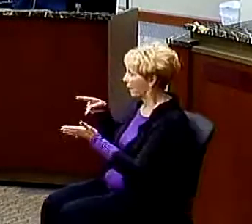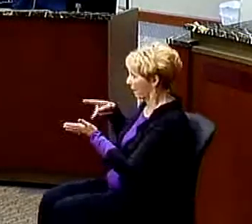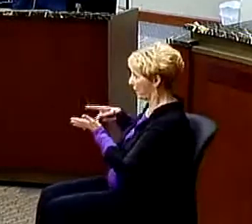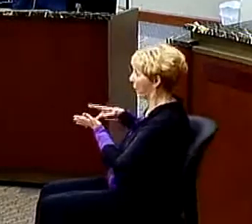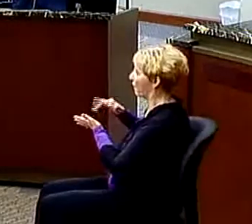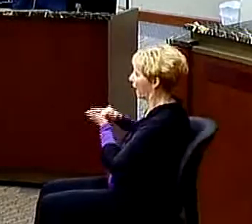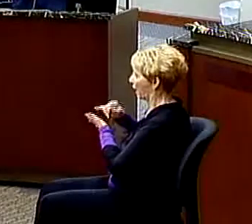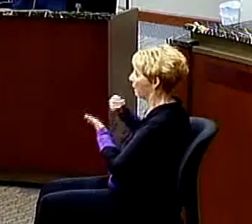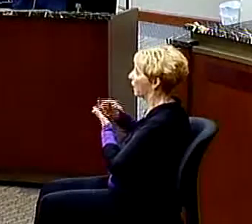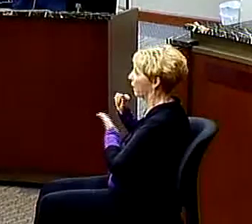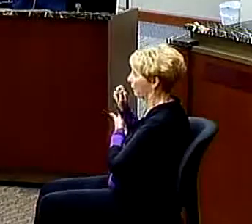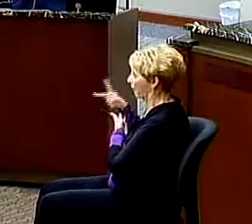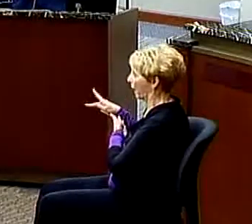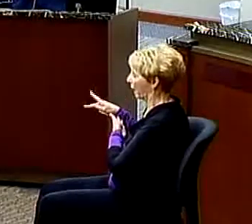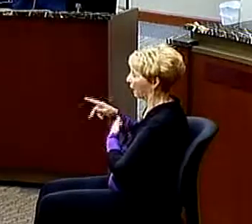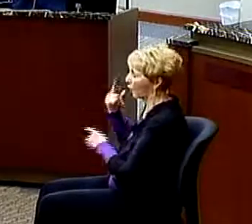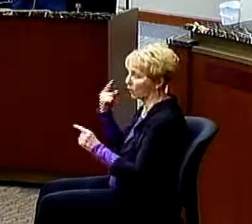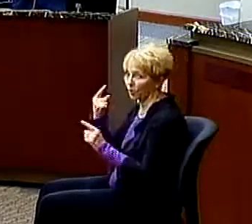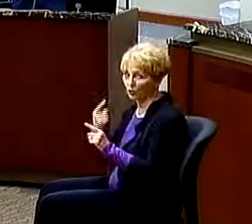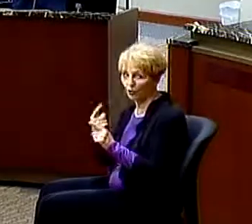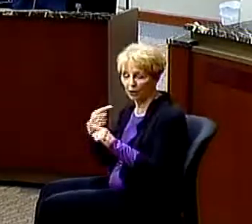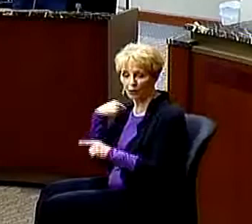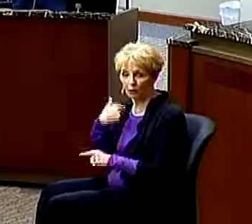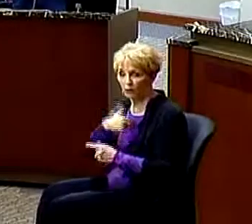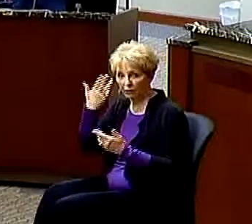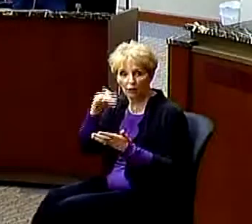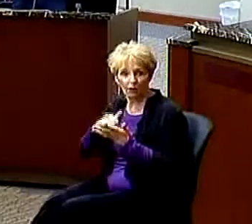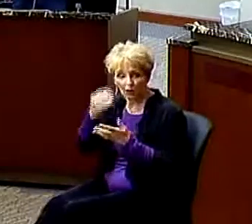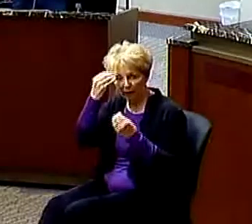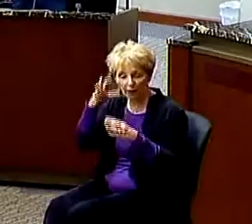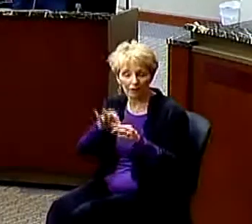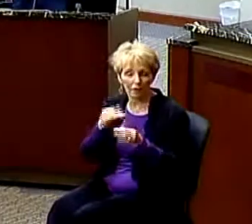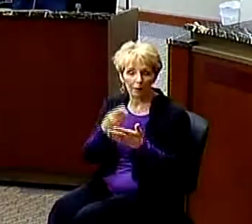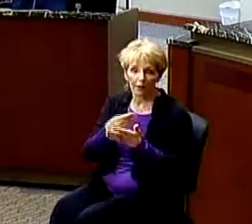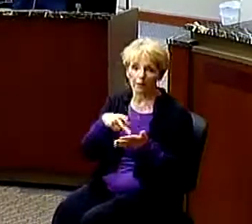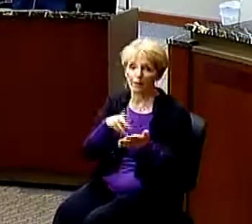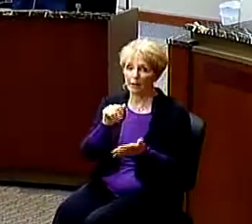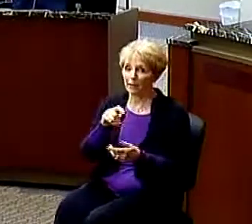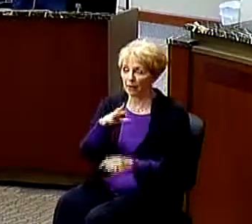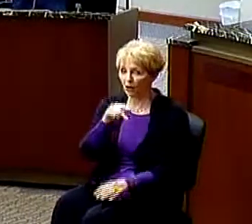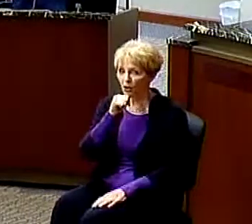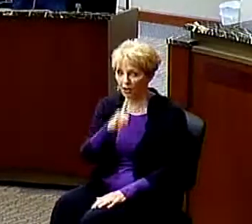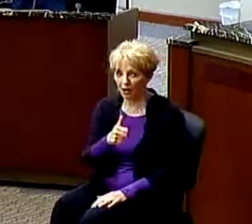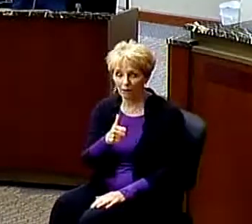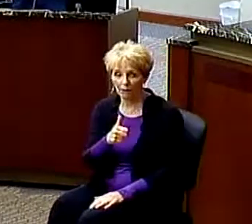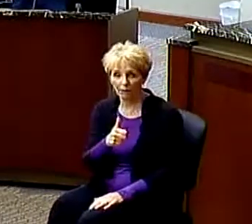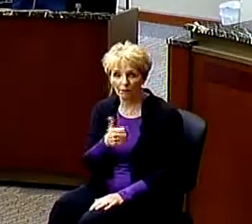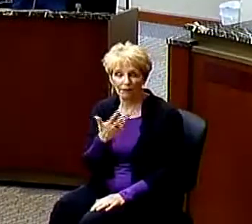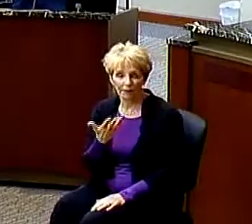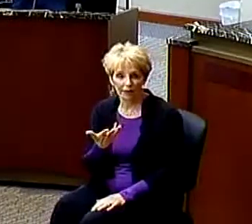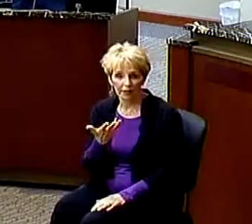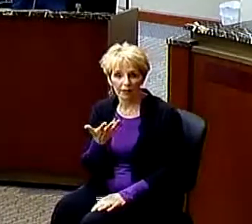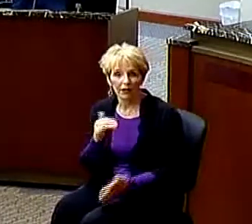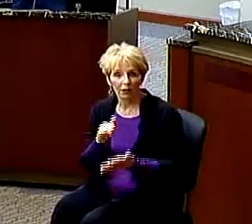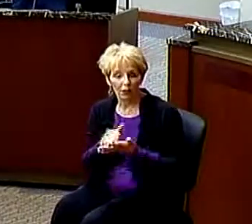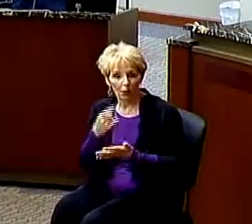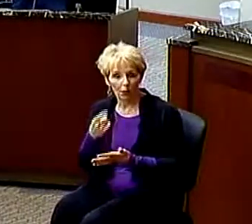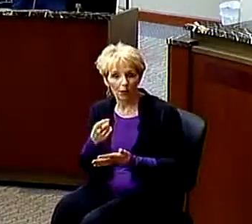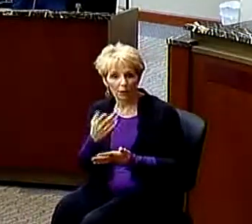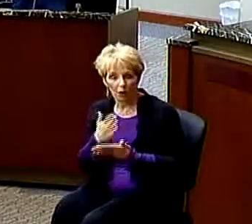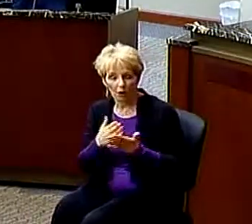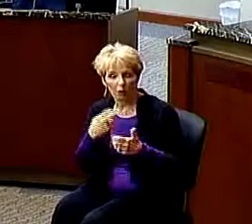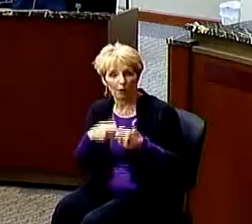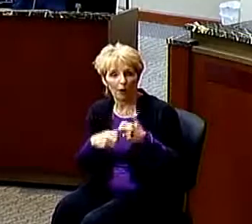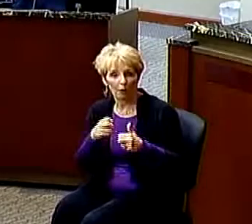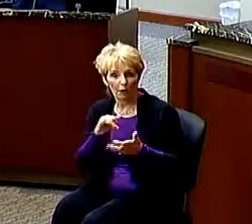Correct, correct. So I don't know, we don't know that information if that money has been paid back or not. So, you know, that's one of the part of the